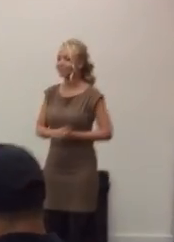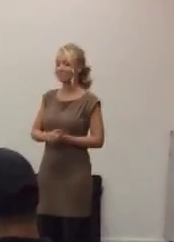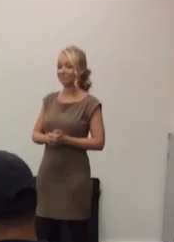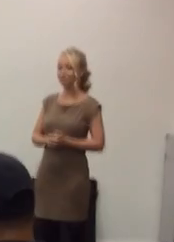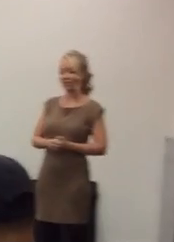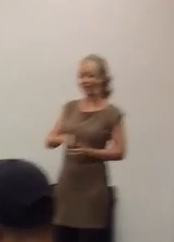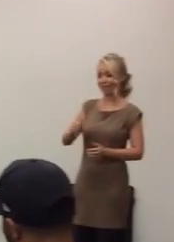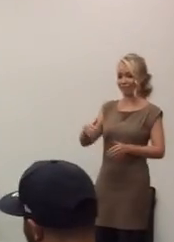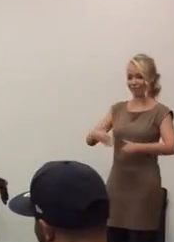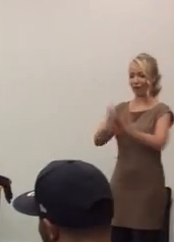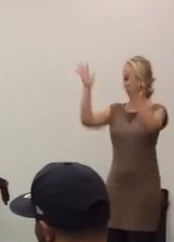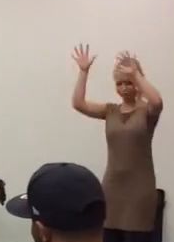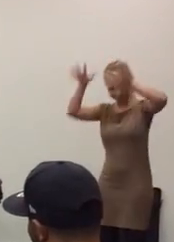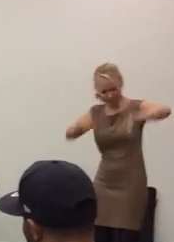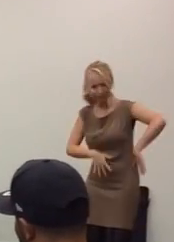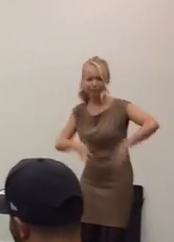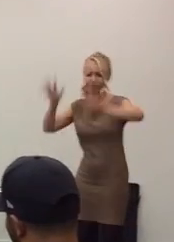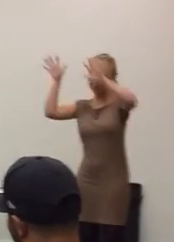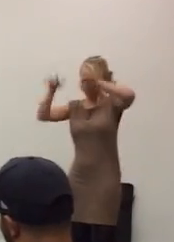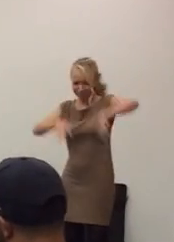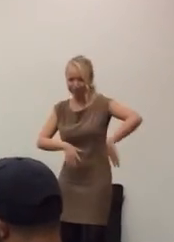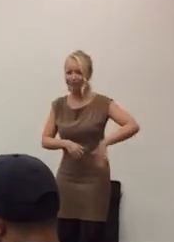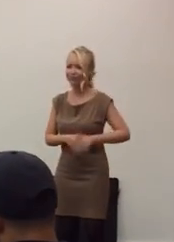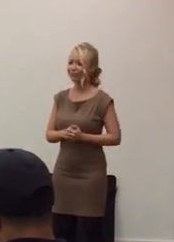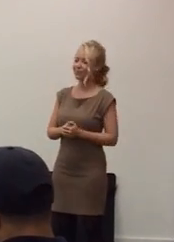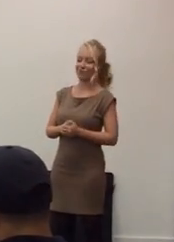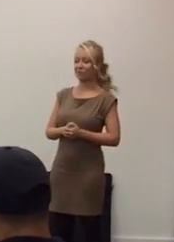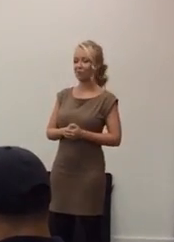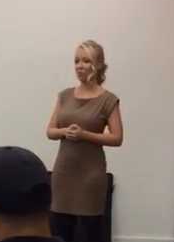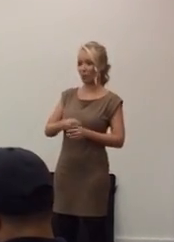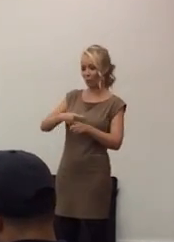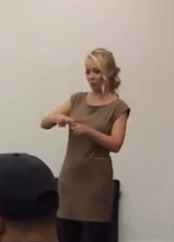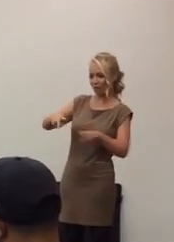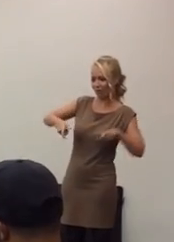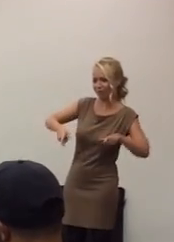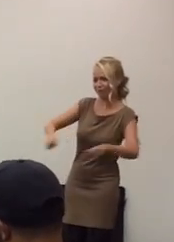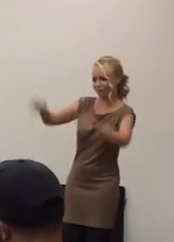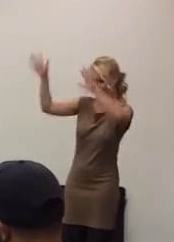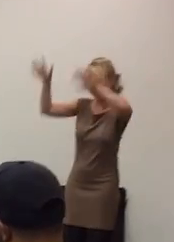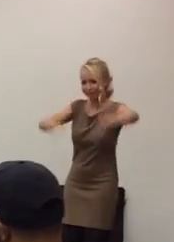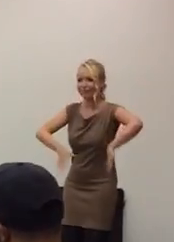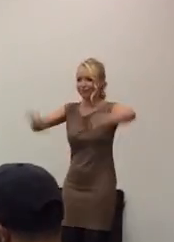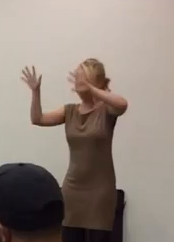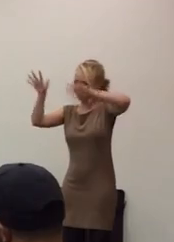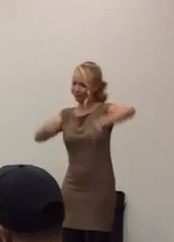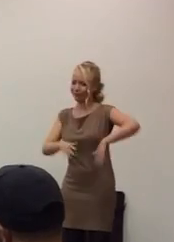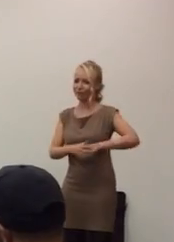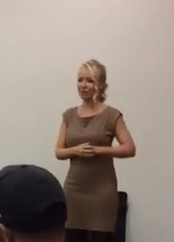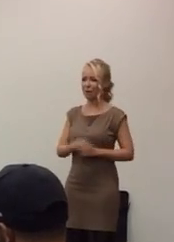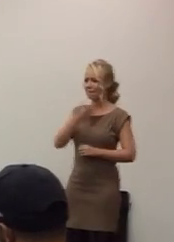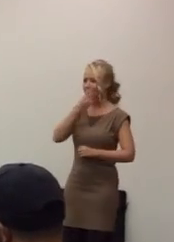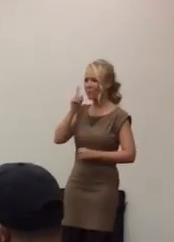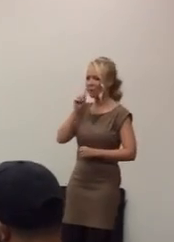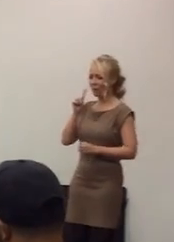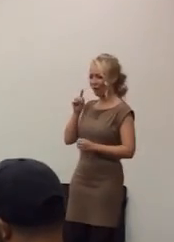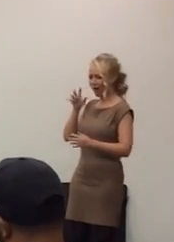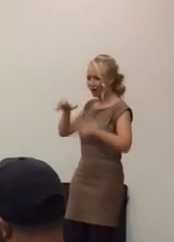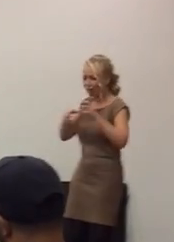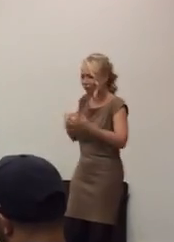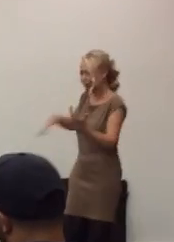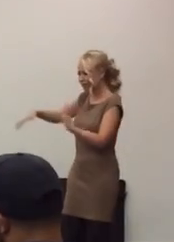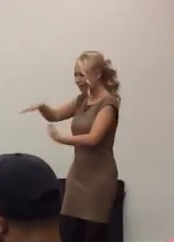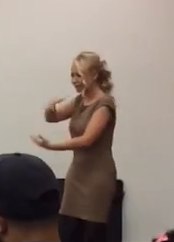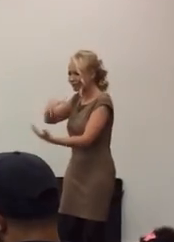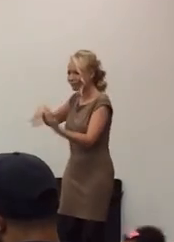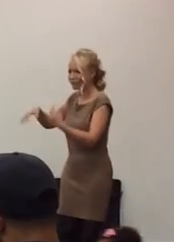And the following day, and throughout the week too, the people and the animals in the community were scared,